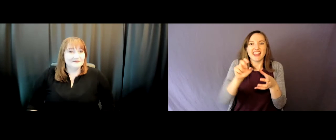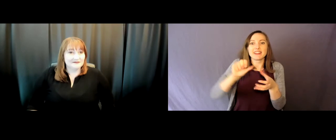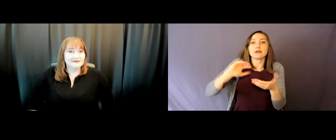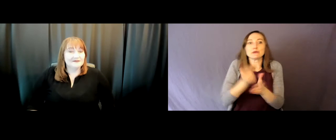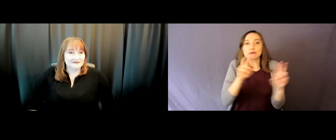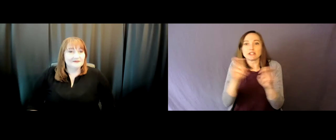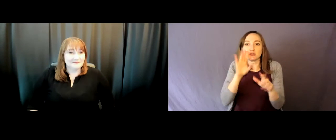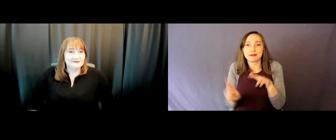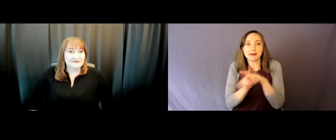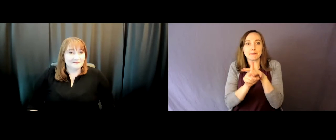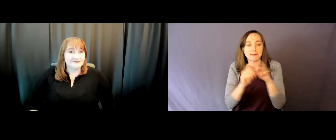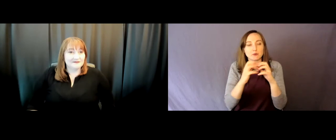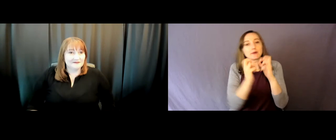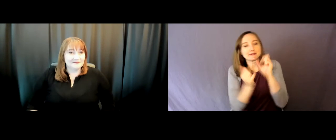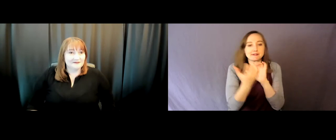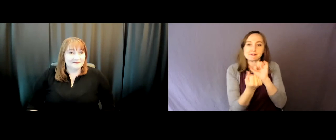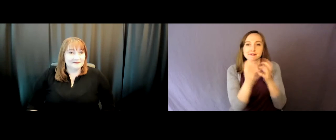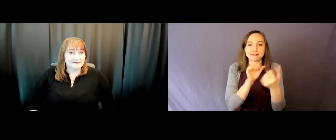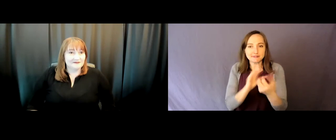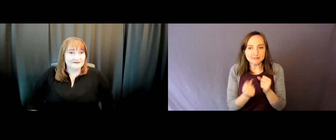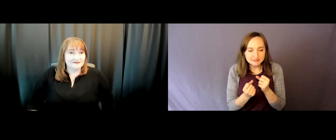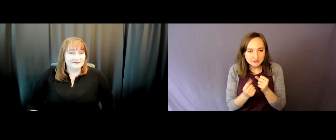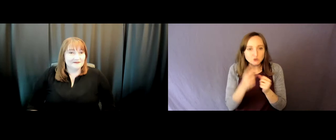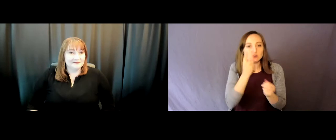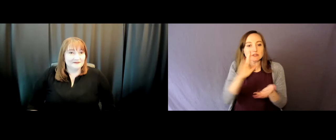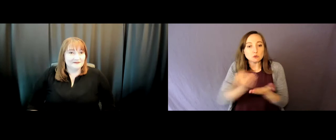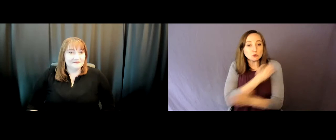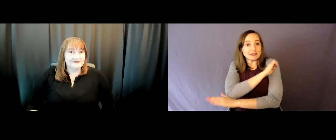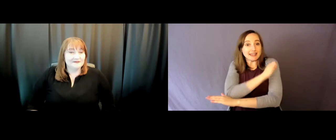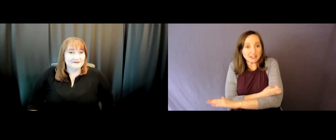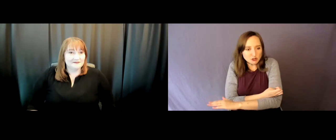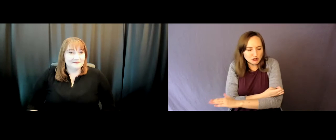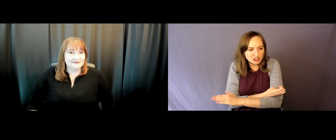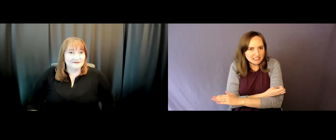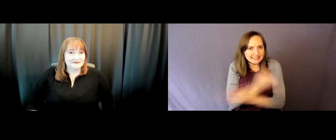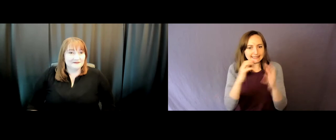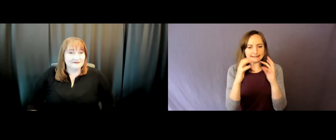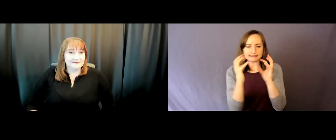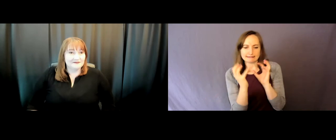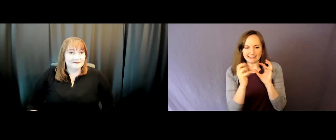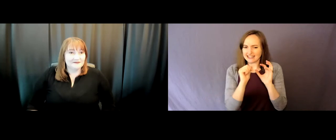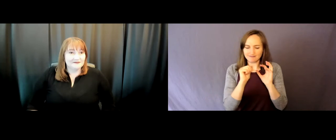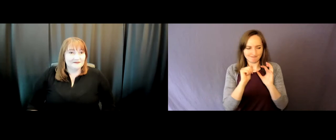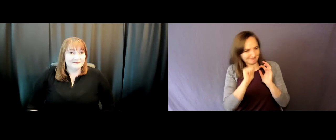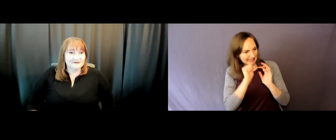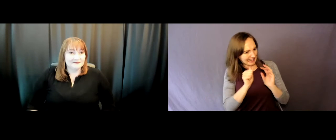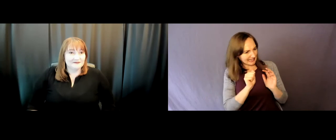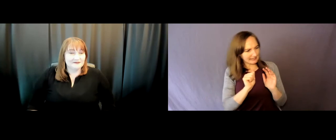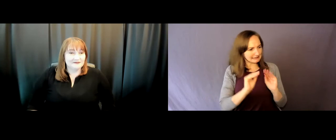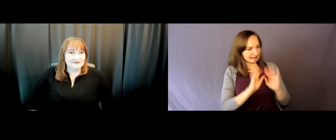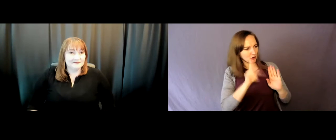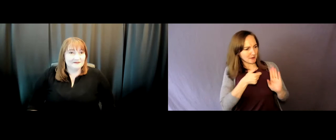itself. And so, if you see that new energy has a hard time clearing on its own, then that's probably time for